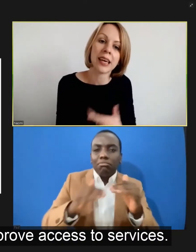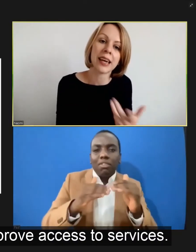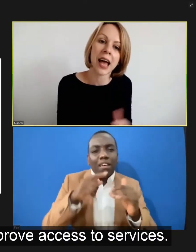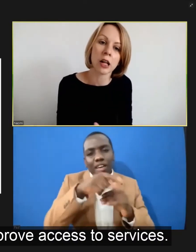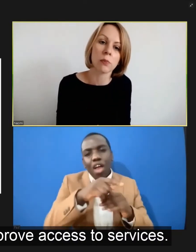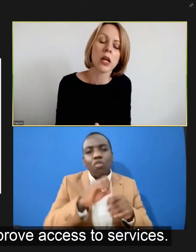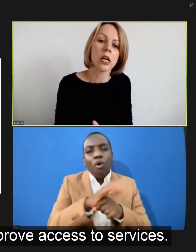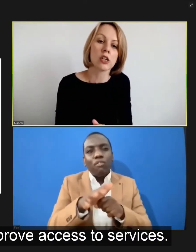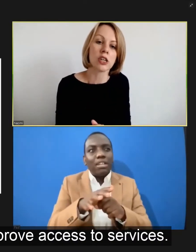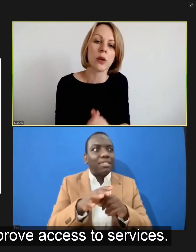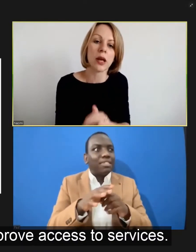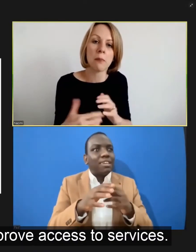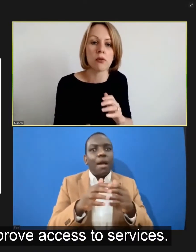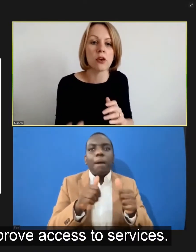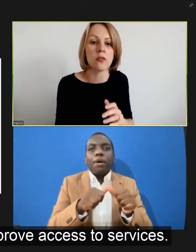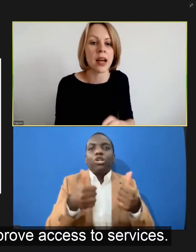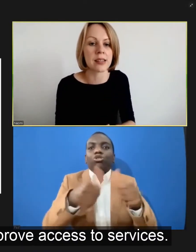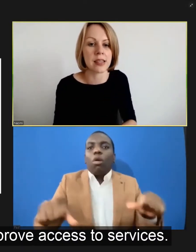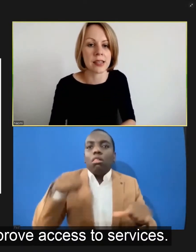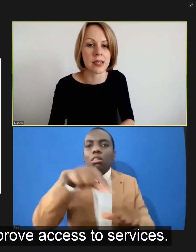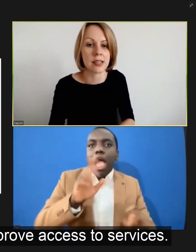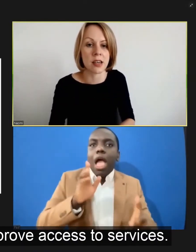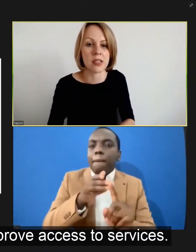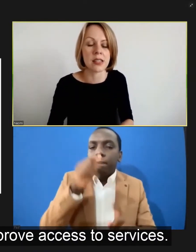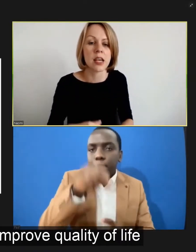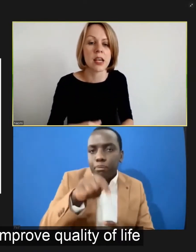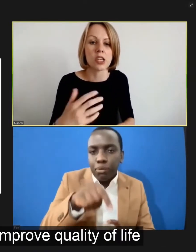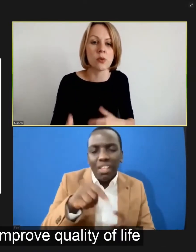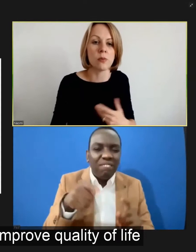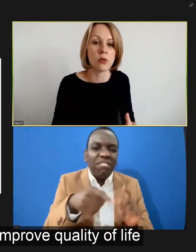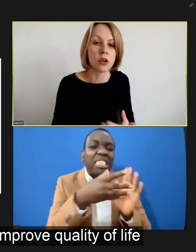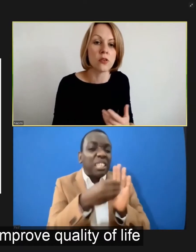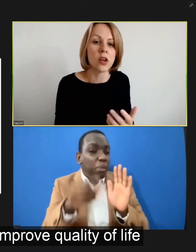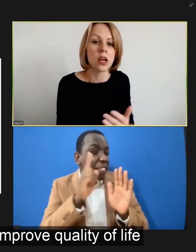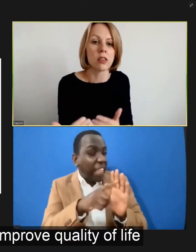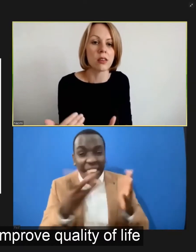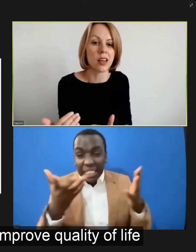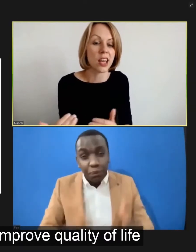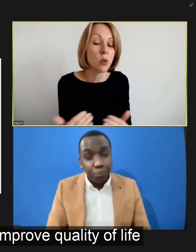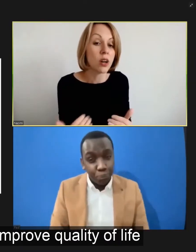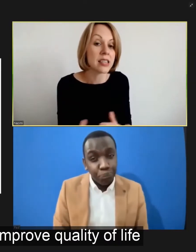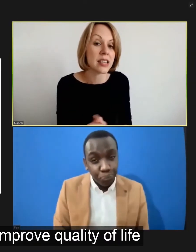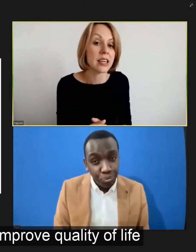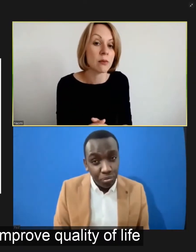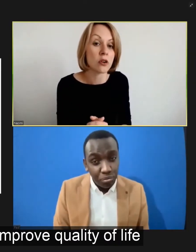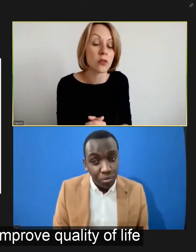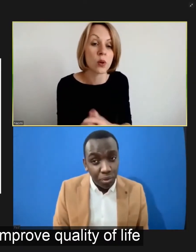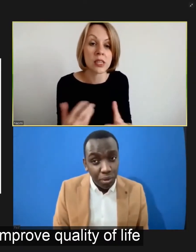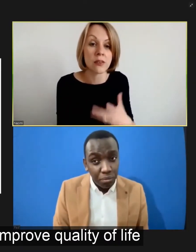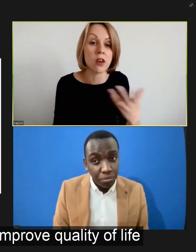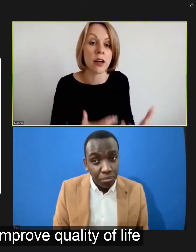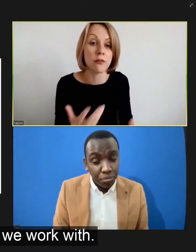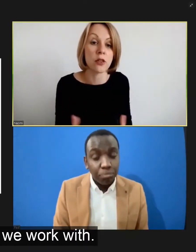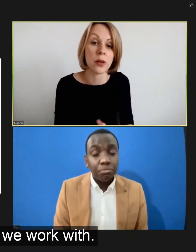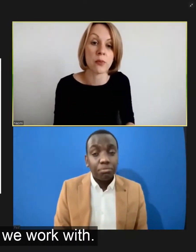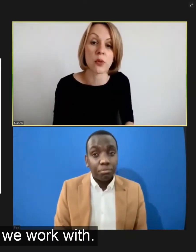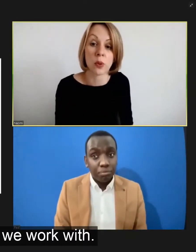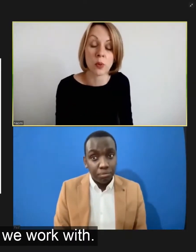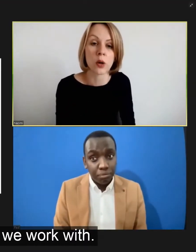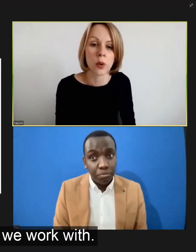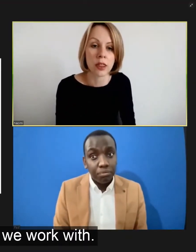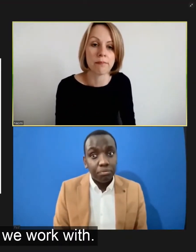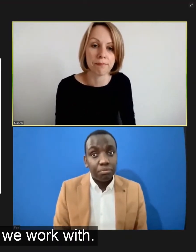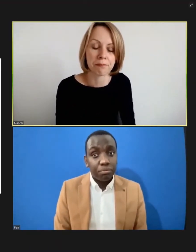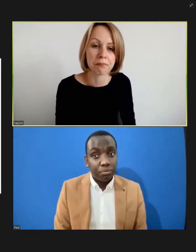can help to improve access to services, to improve equality and improve quality of life for the people that we work